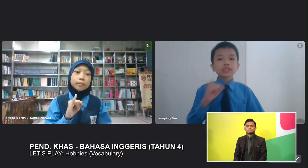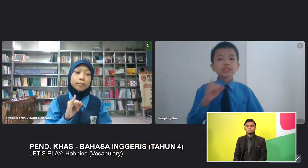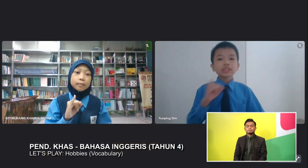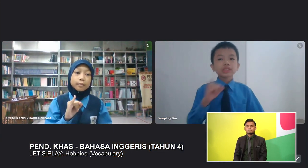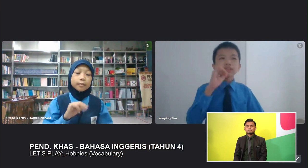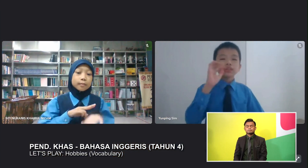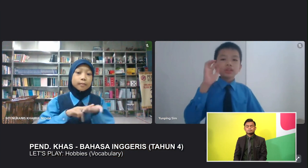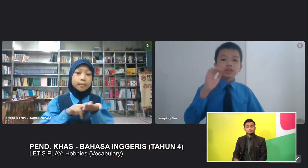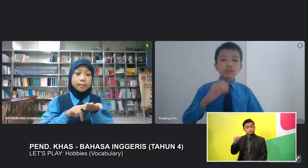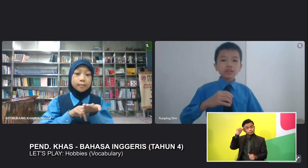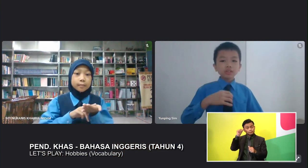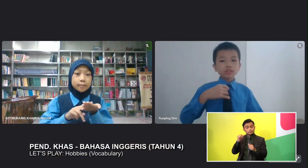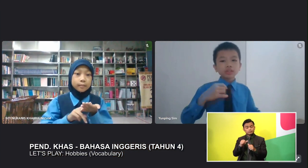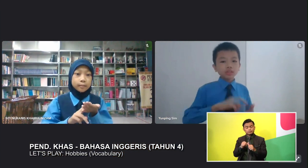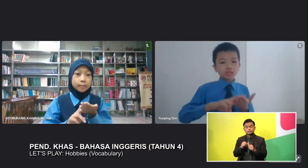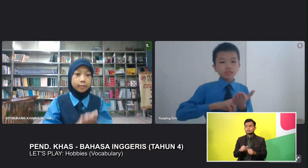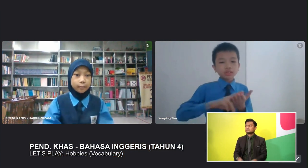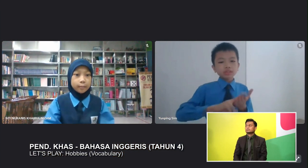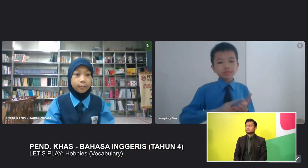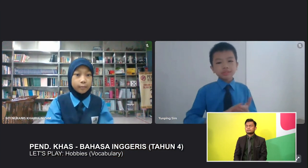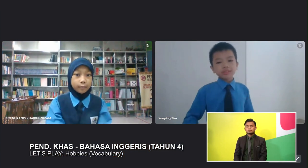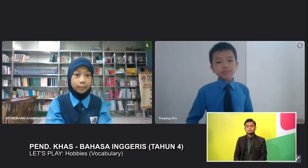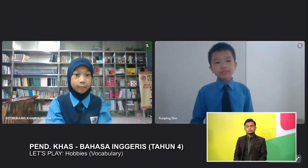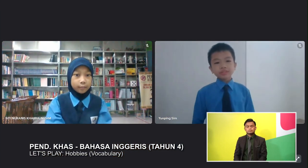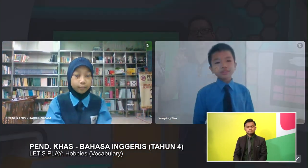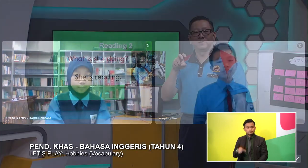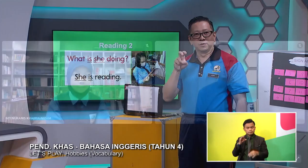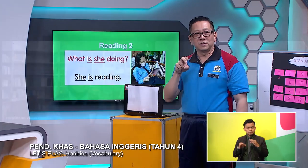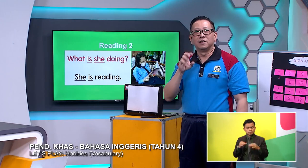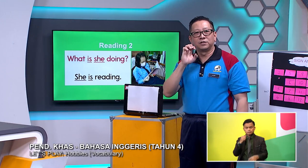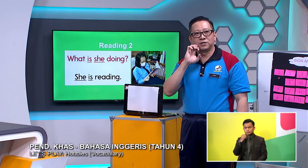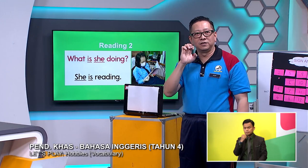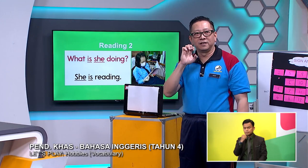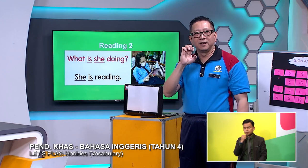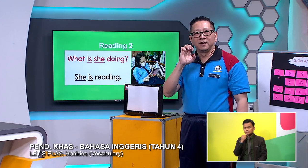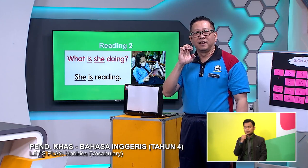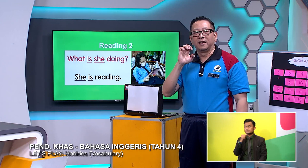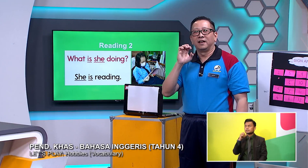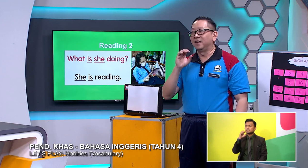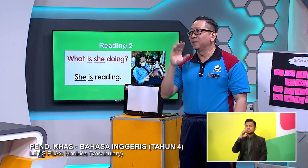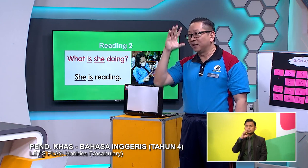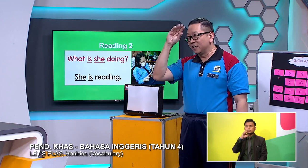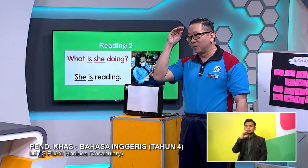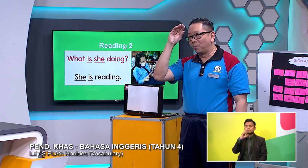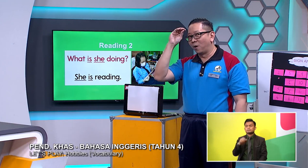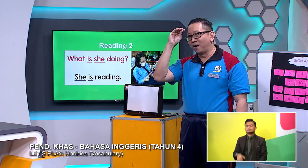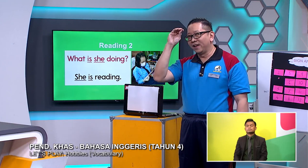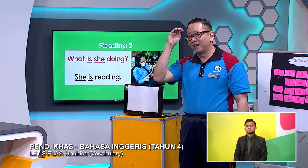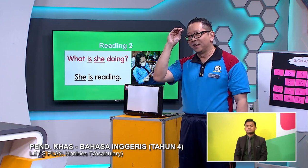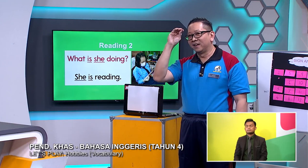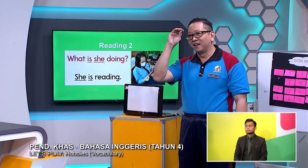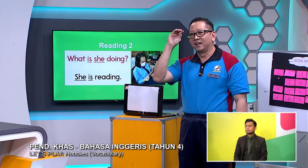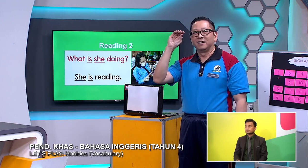Okay, remember, if the girl, we shall use she. If it's a